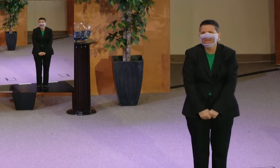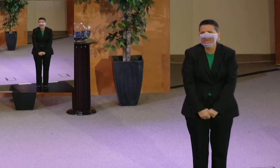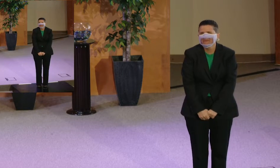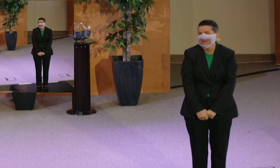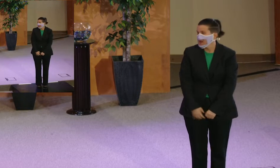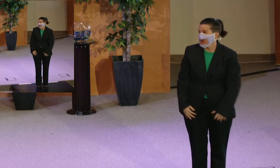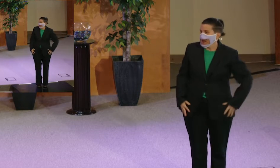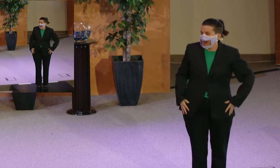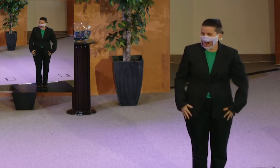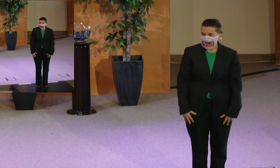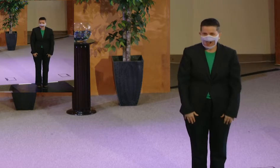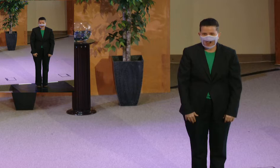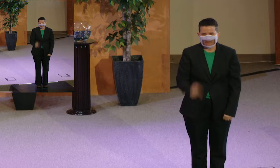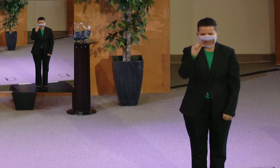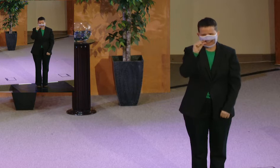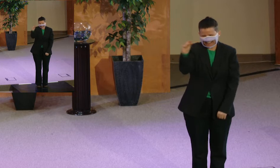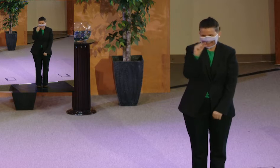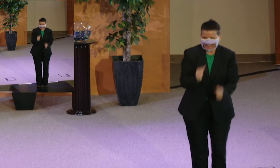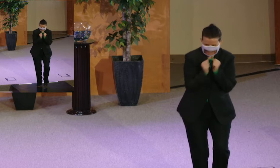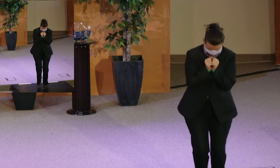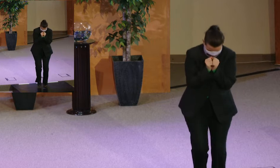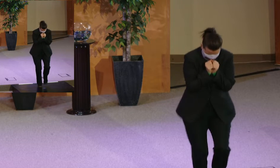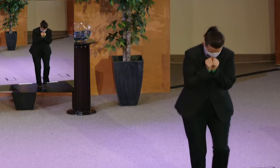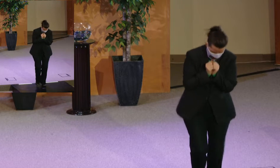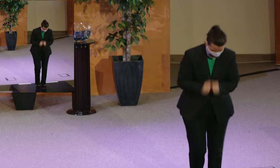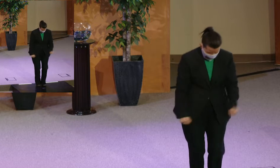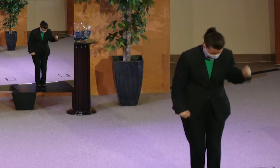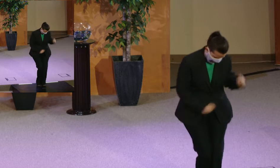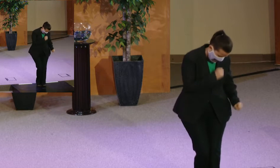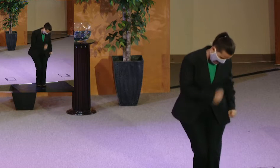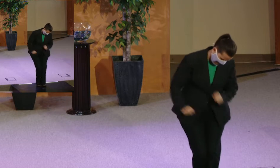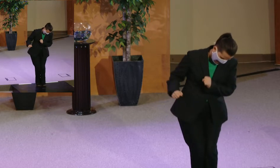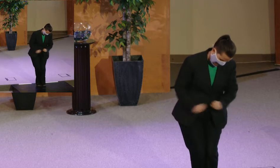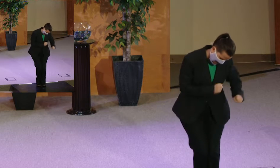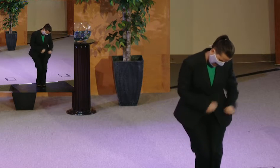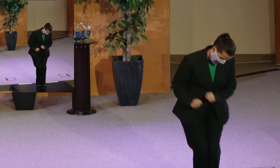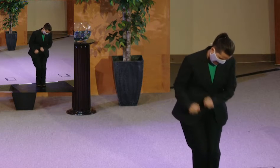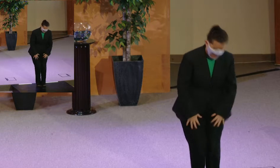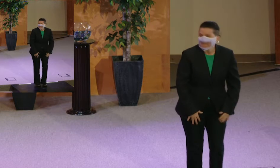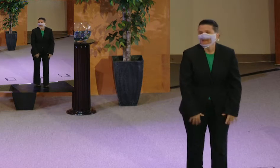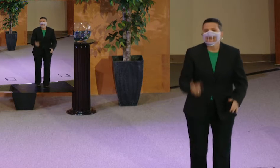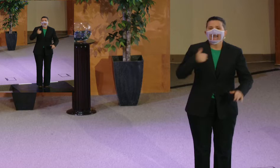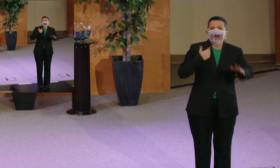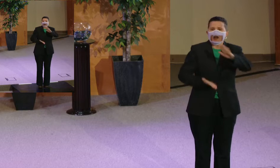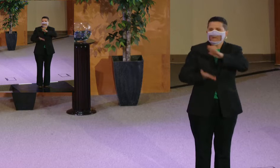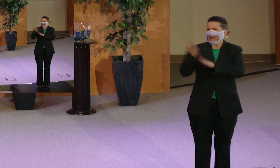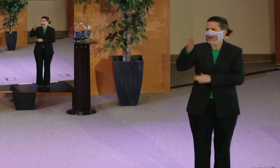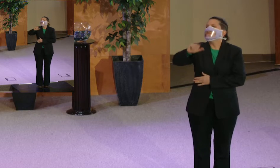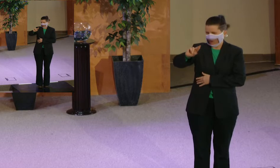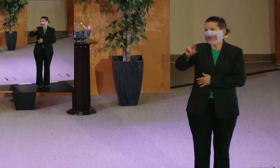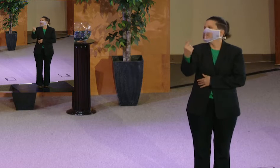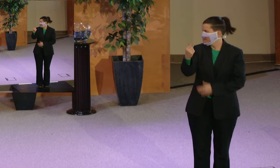I think they may be a little bit excited about it, just a little. So they will be leaving us since